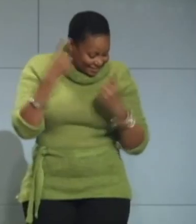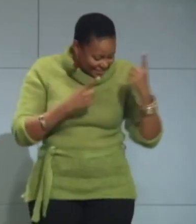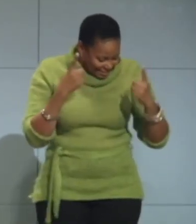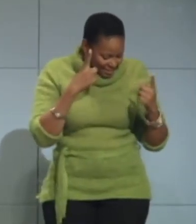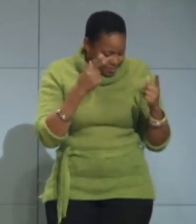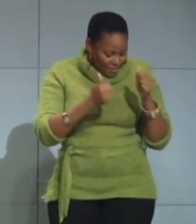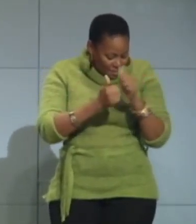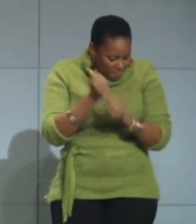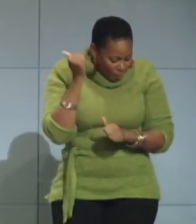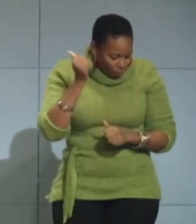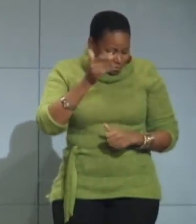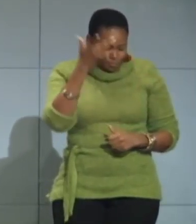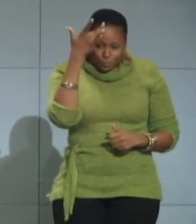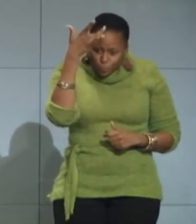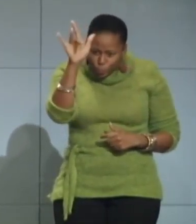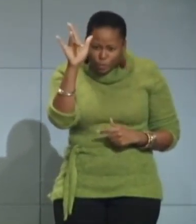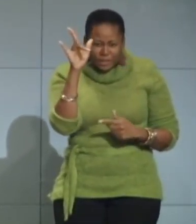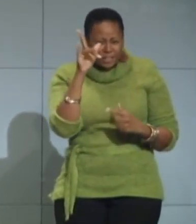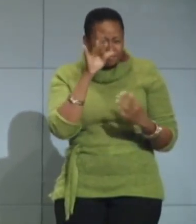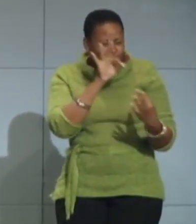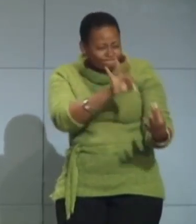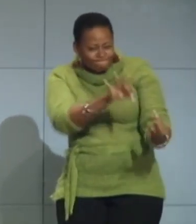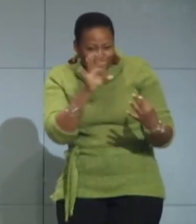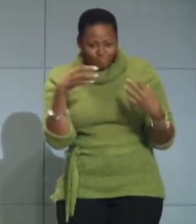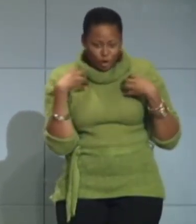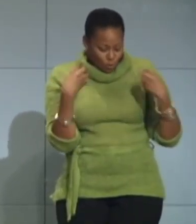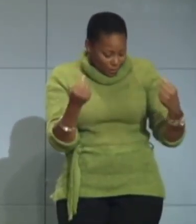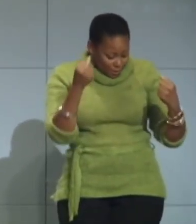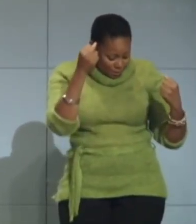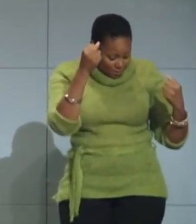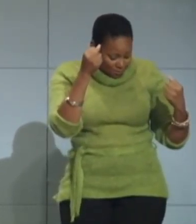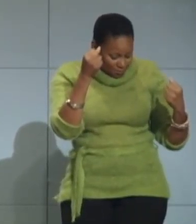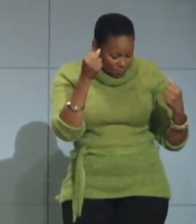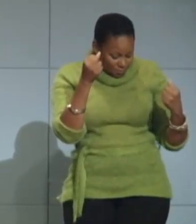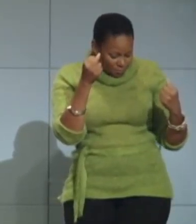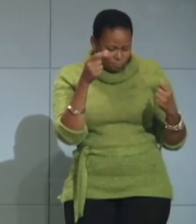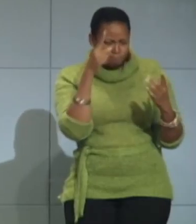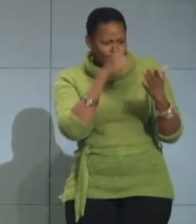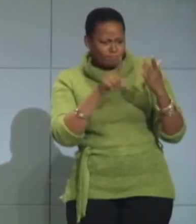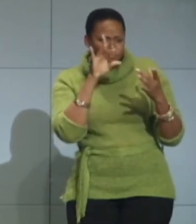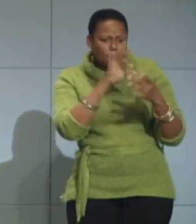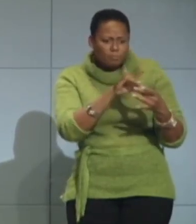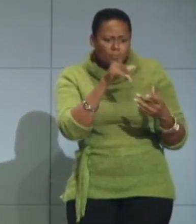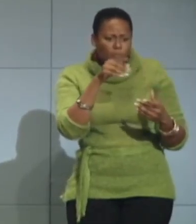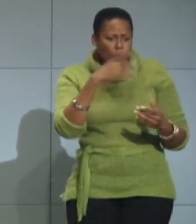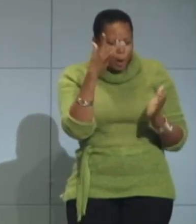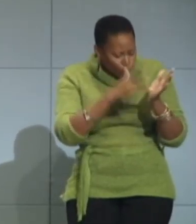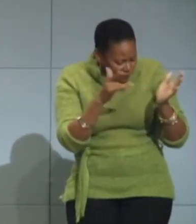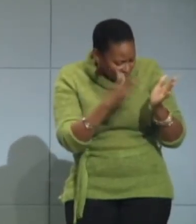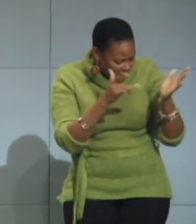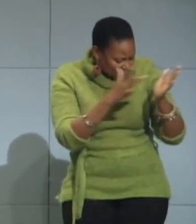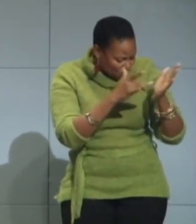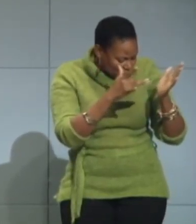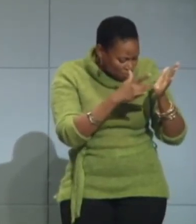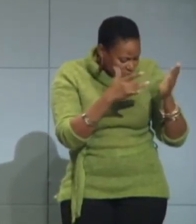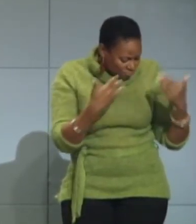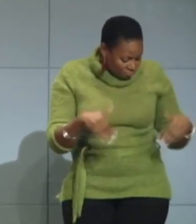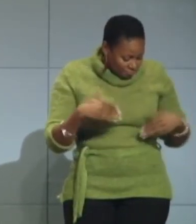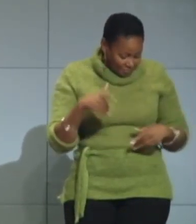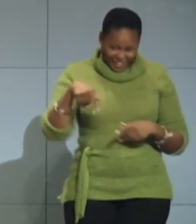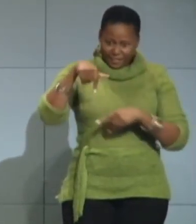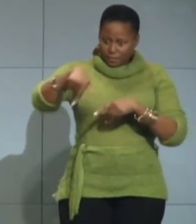I would also like to welcome the parents of the Clear Center students who actually participated in the contest. So